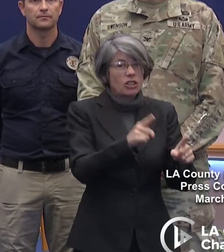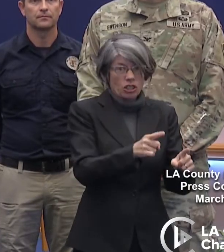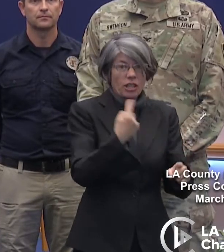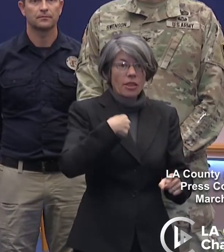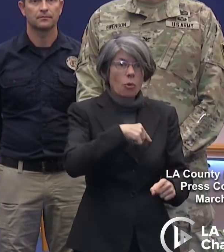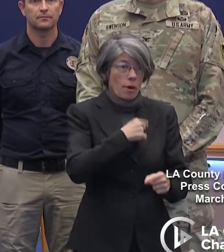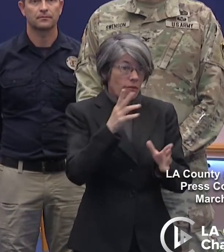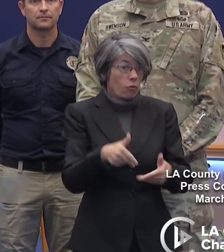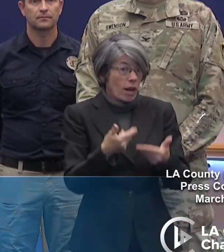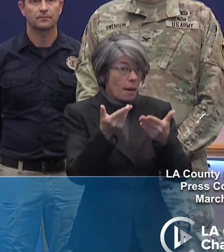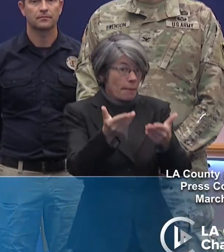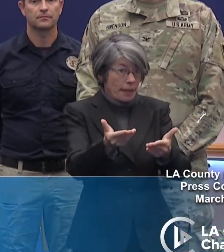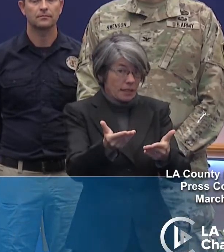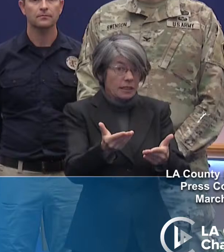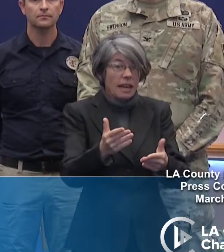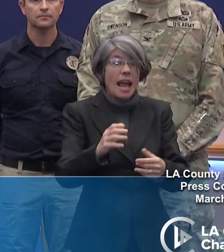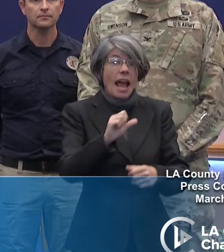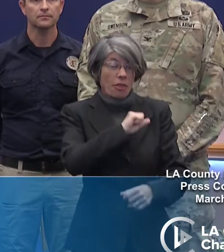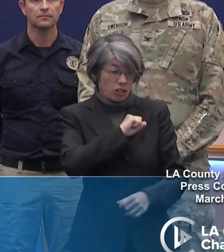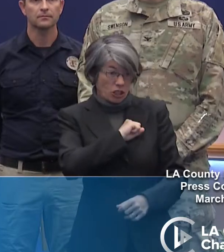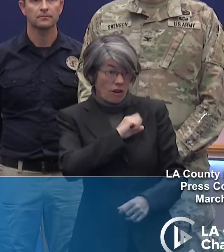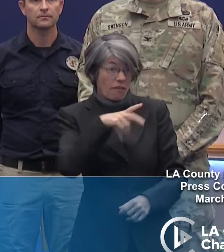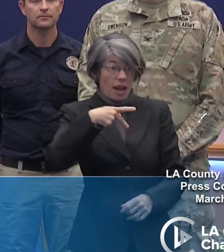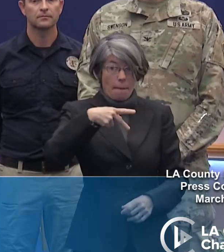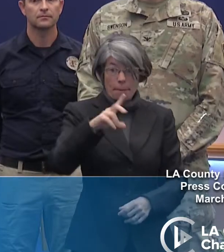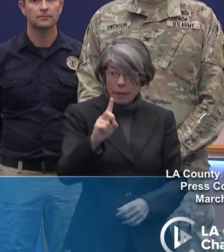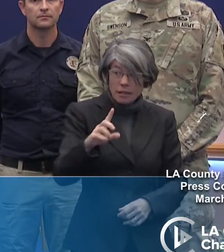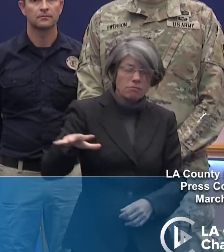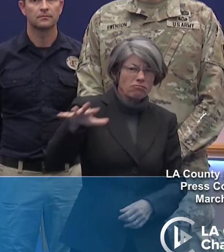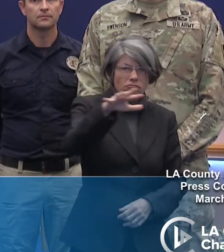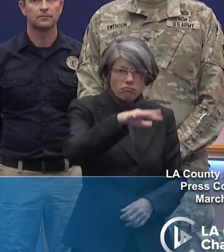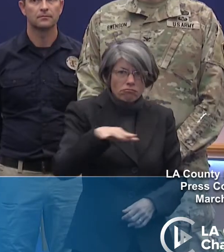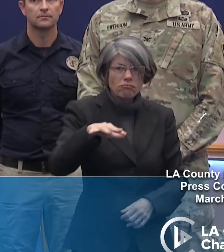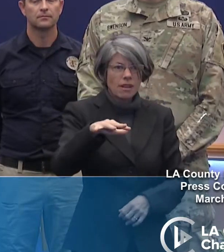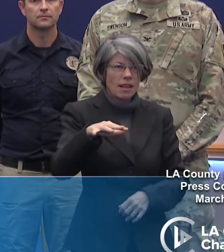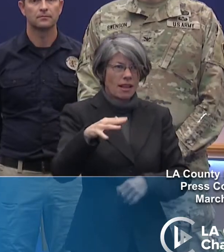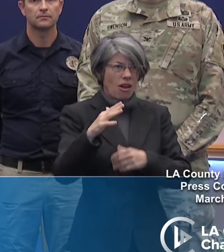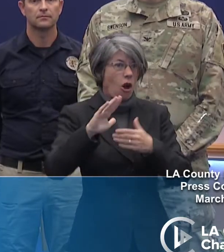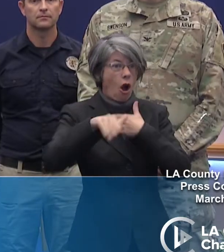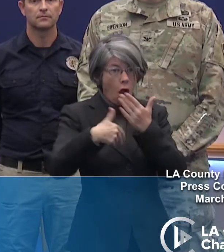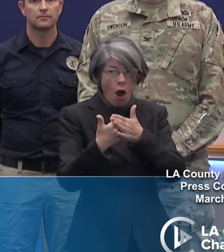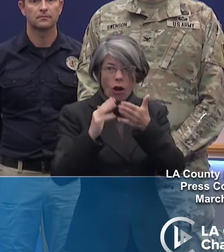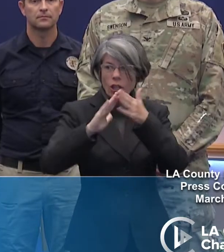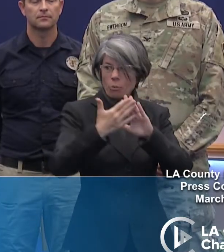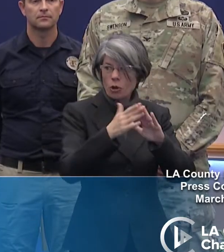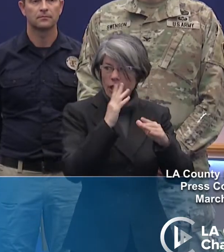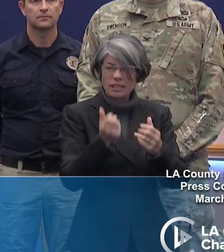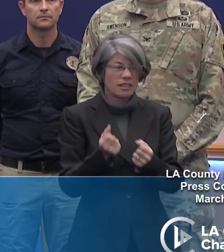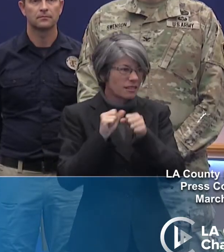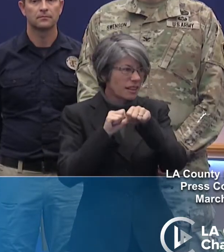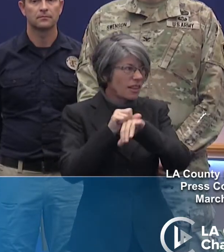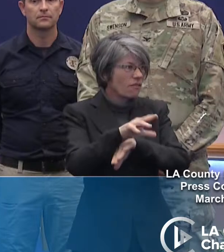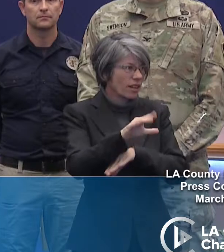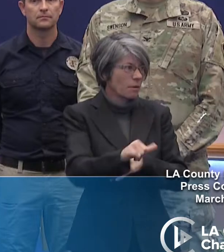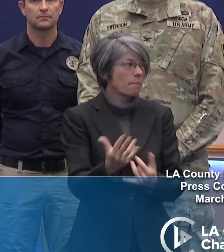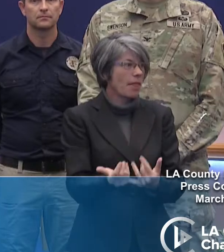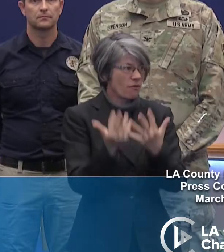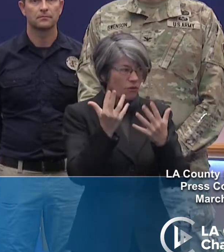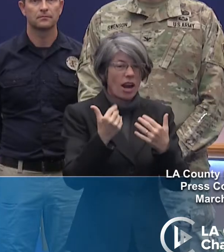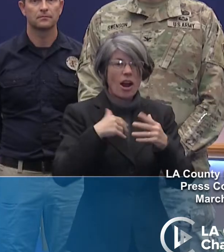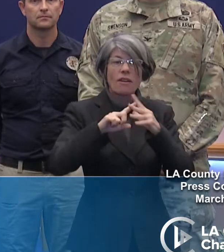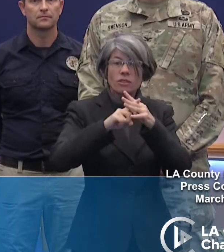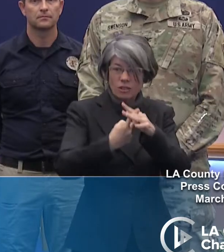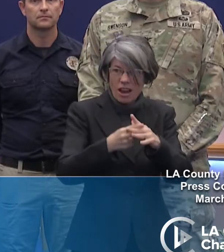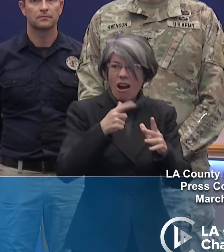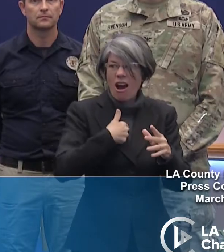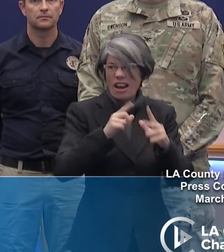have recommended, and the sheriff and PDs from across all communities that have been affected by fire have commenced